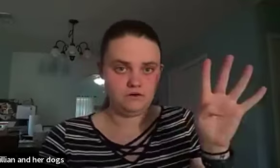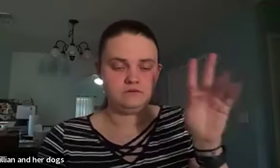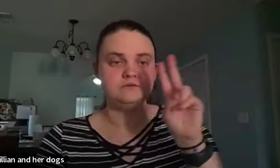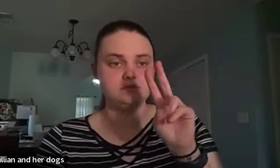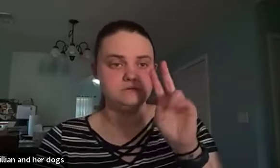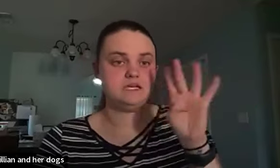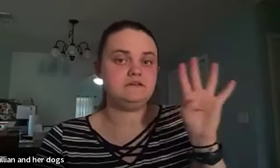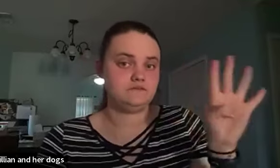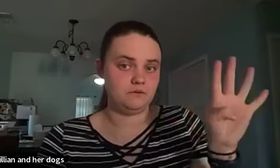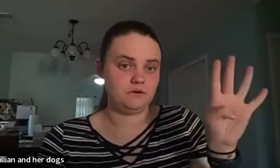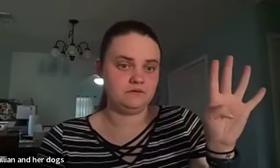4, 24.